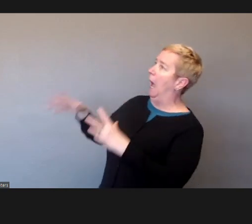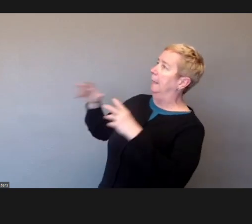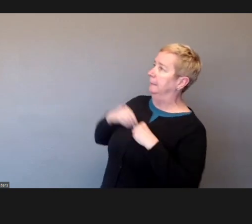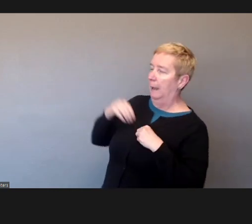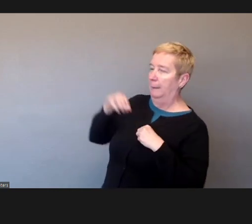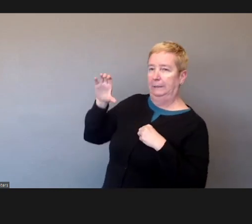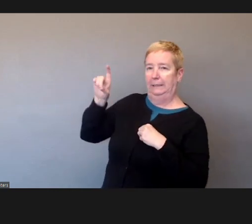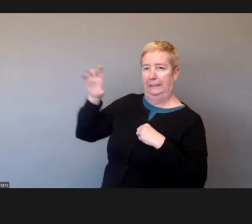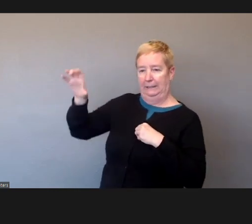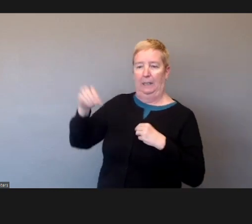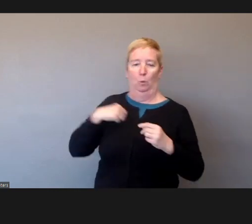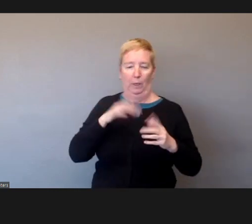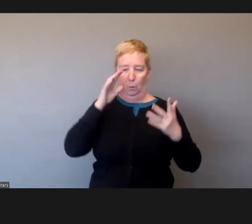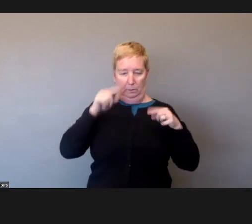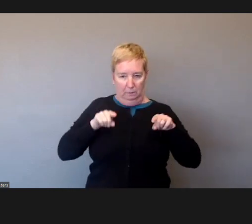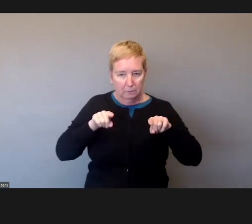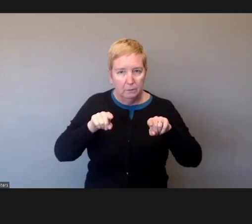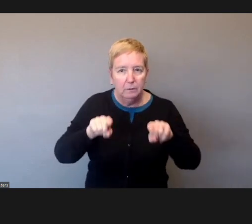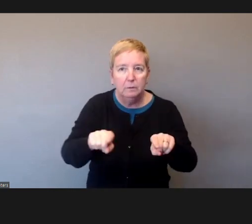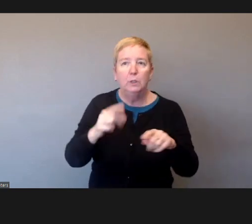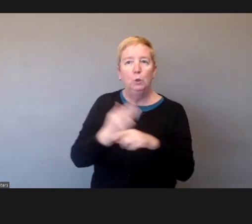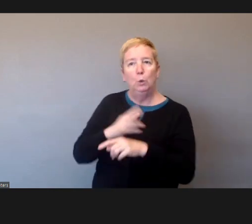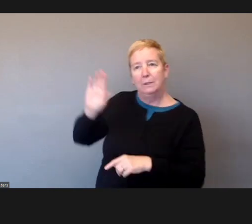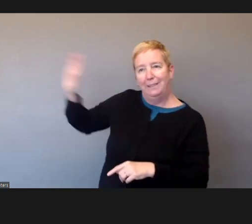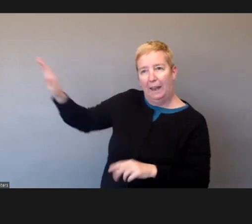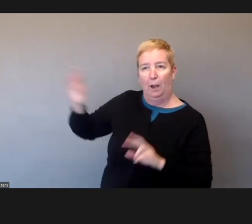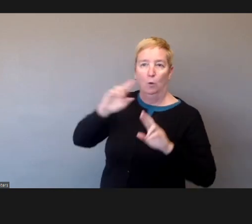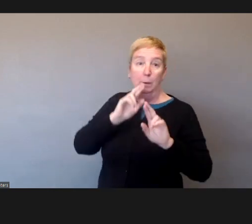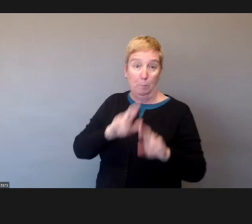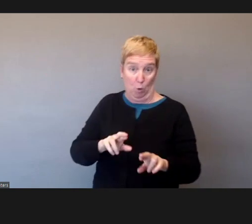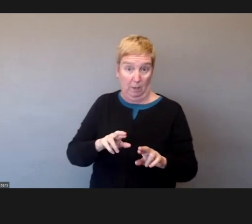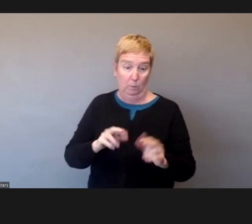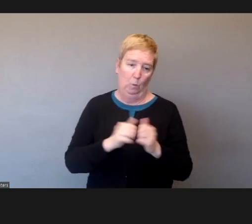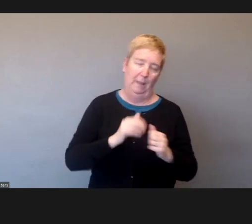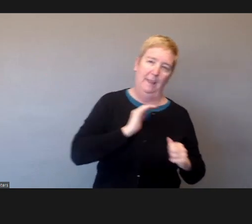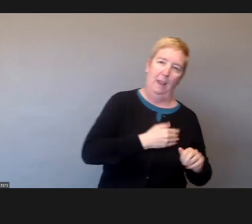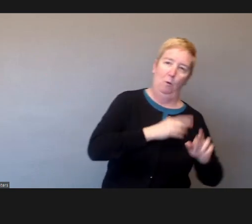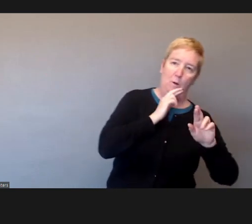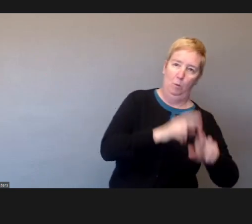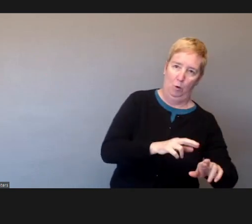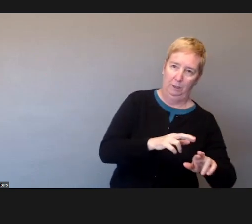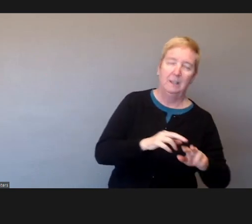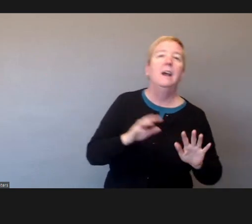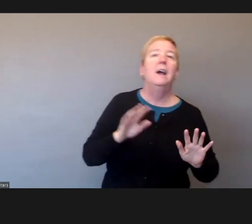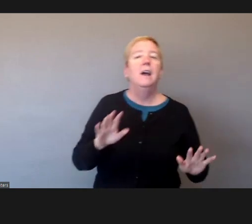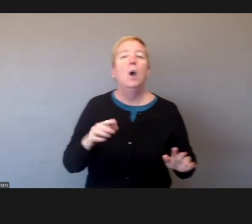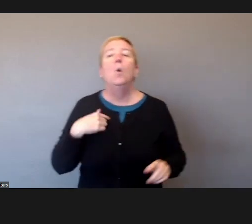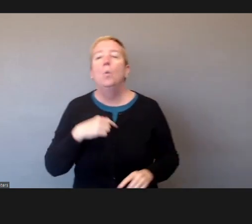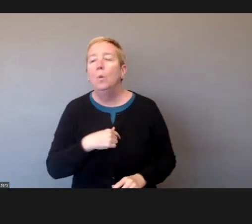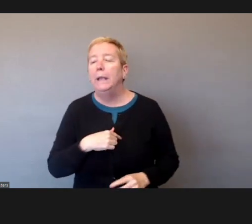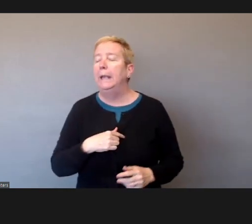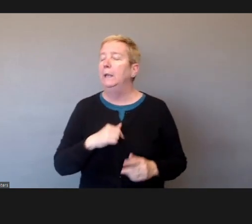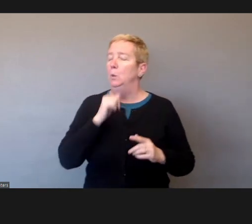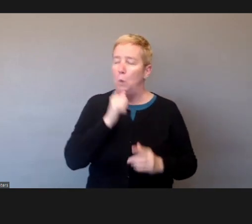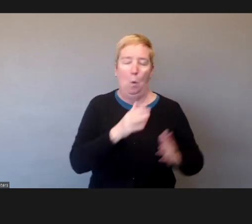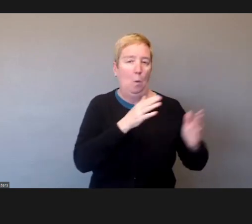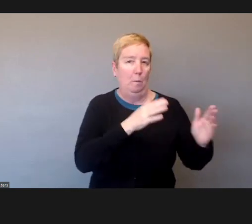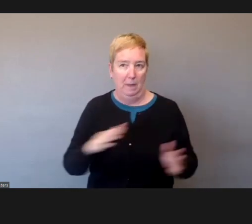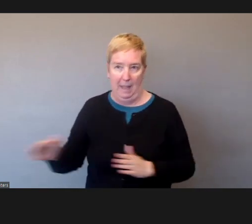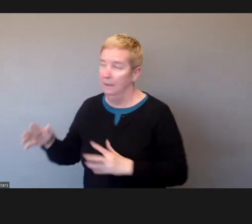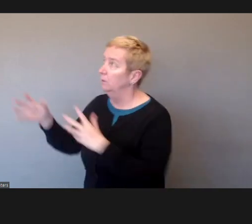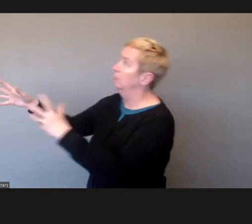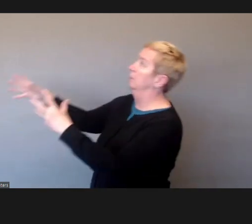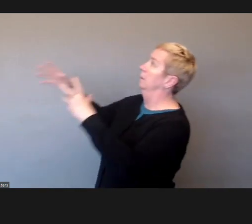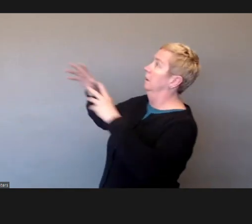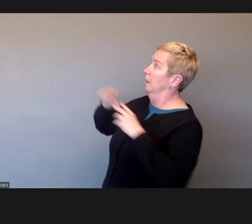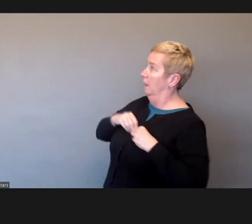was we don't have any plans to use that. There's no discussions going on to have new mandates related to that on a